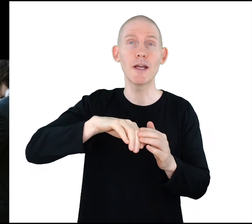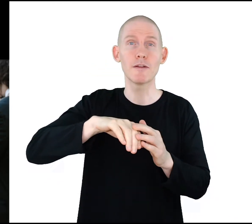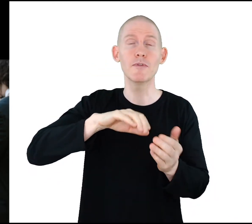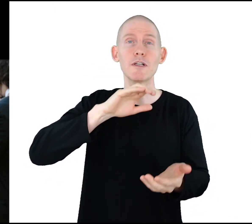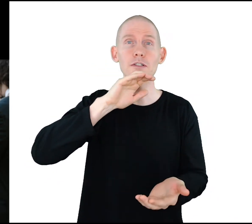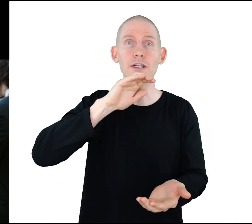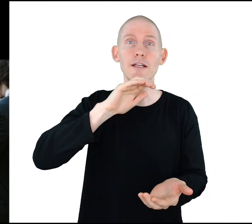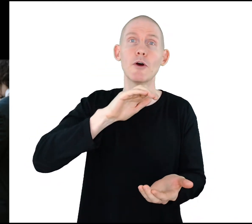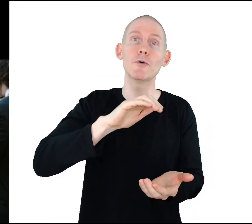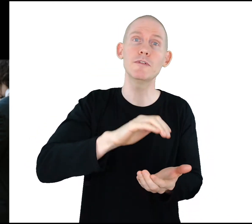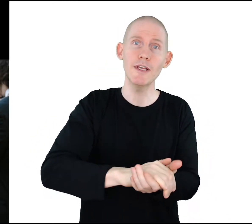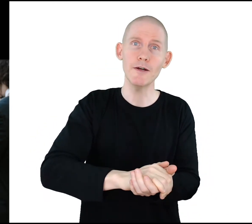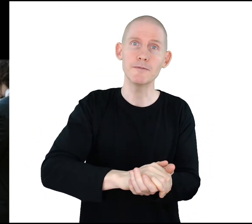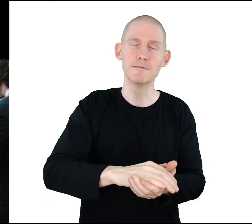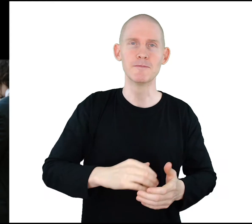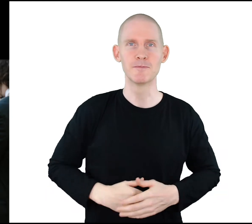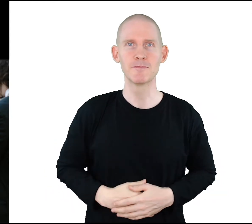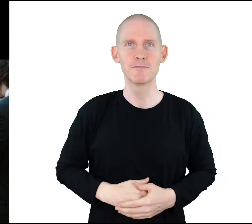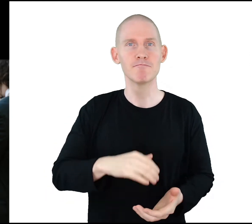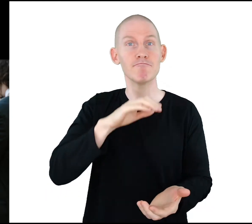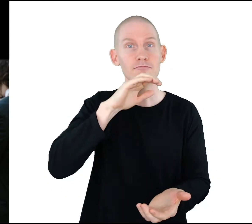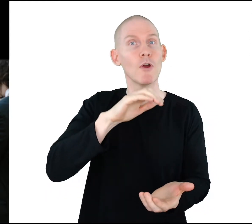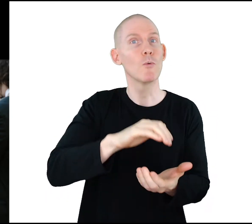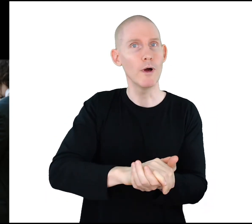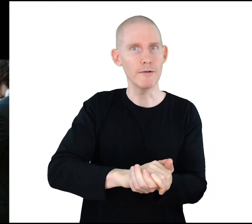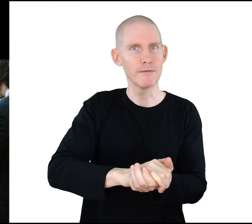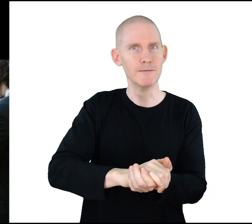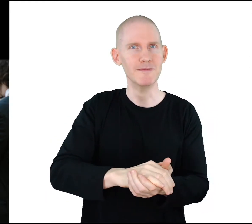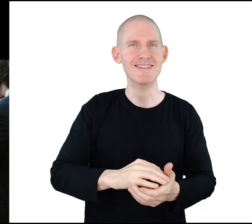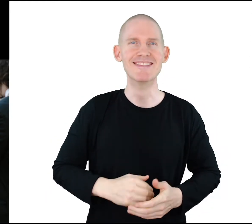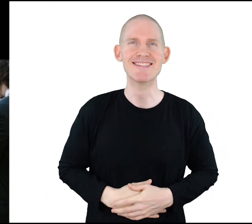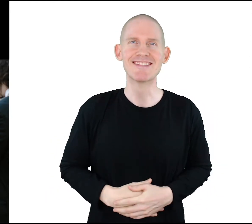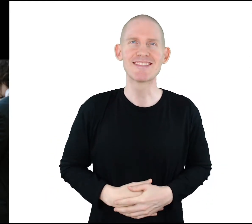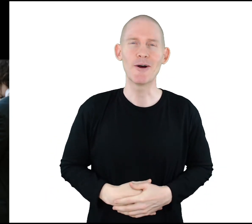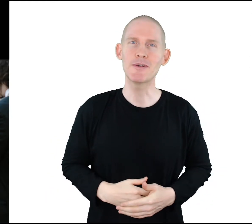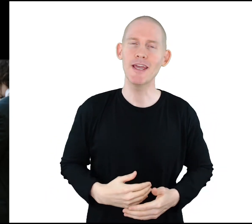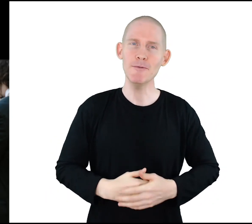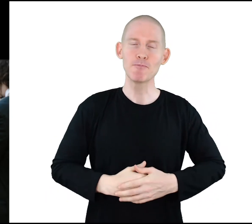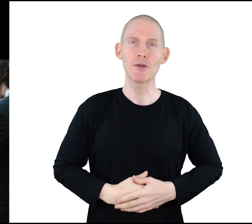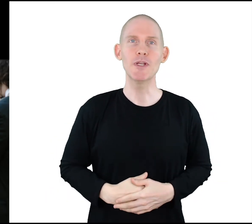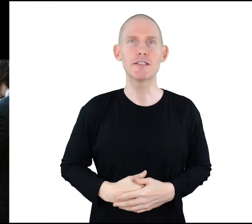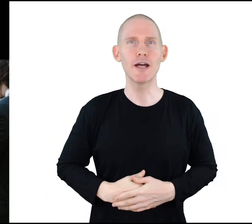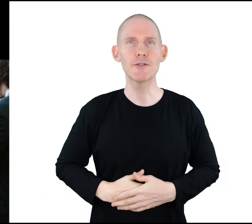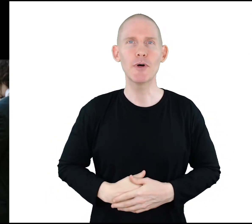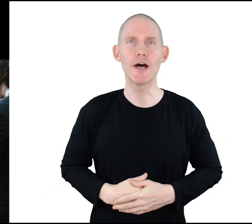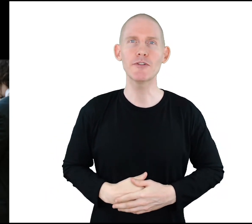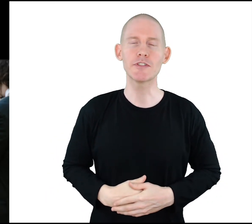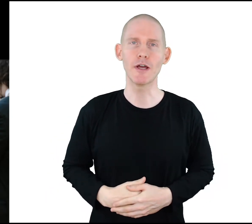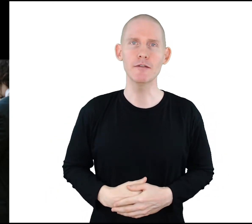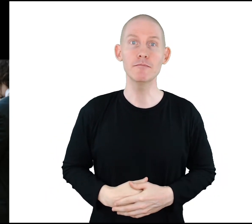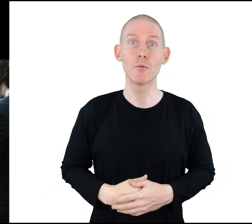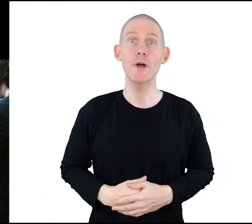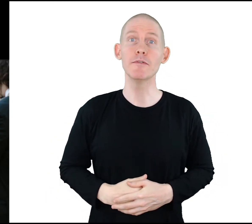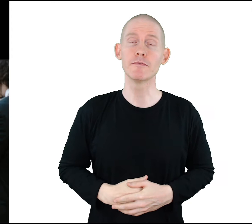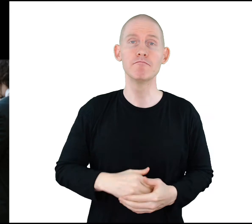the fingers, and go down. Wife. Okay, we just talked about how to sign wife.